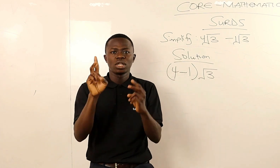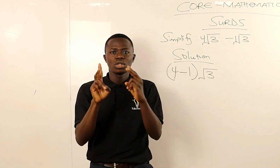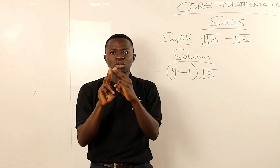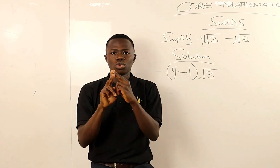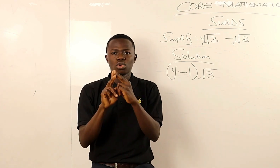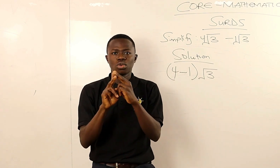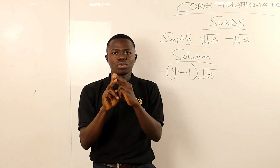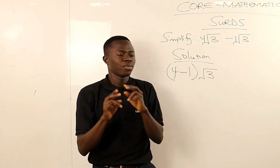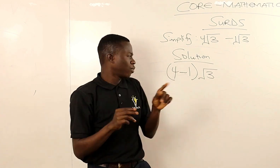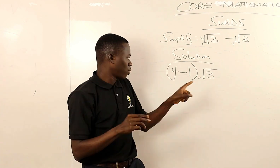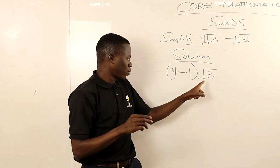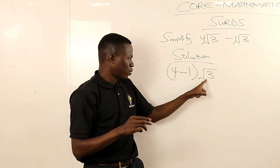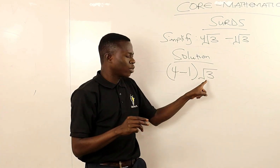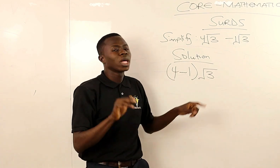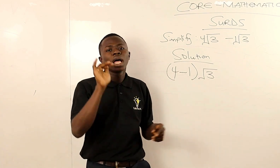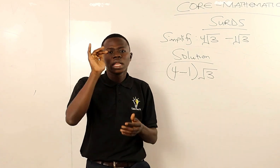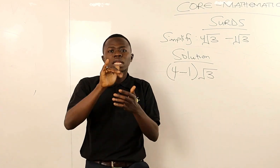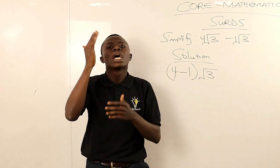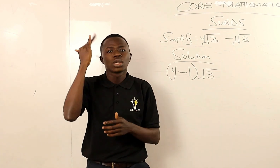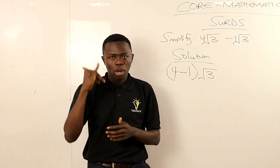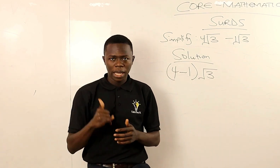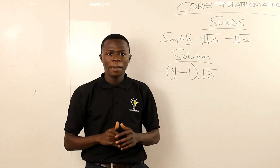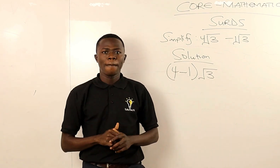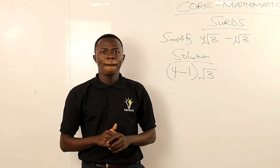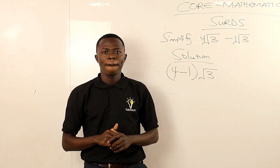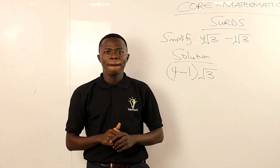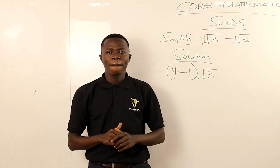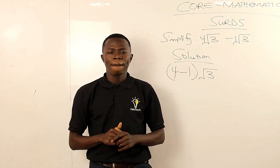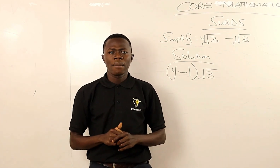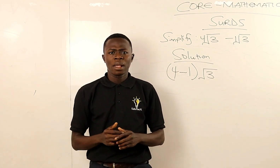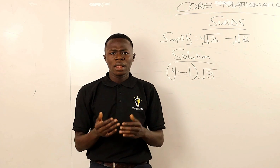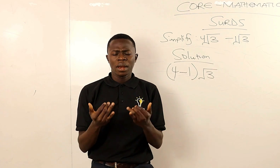So we write square root of 3, just like you can see.